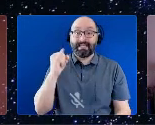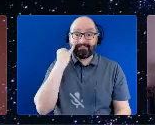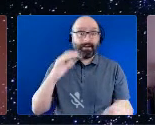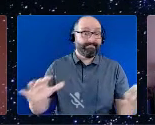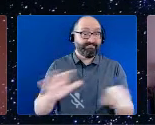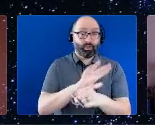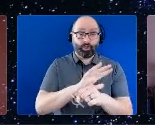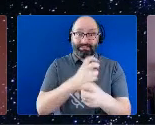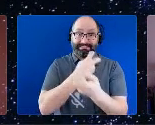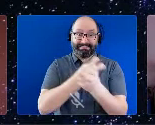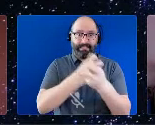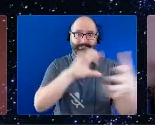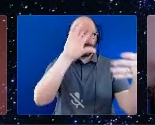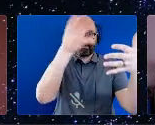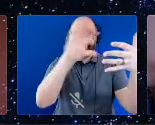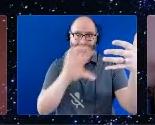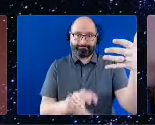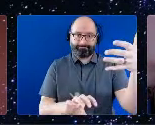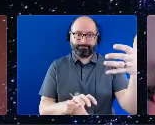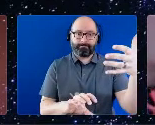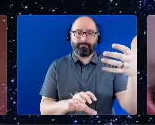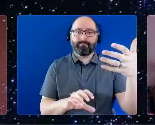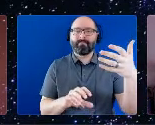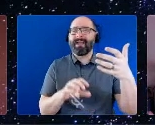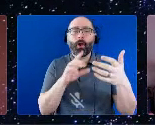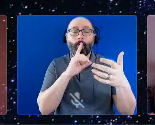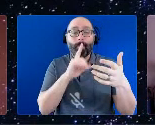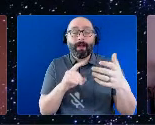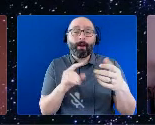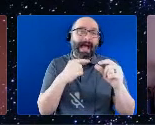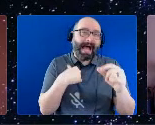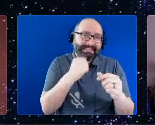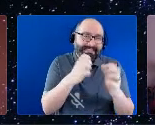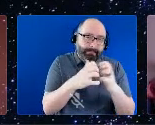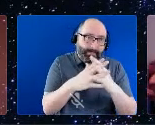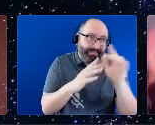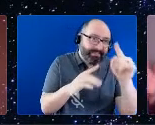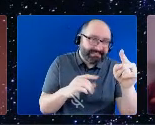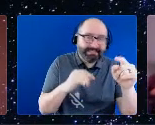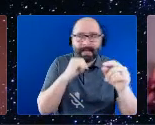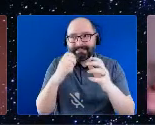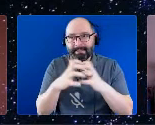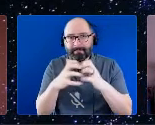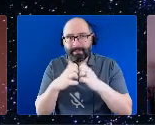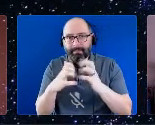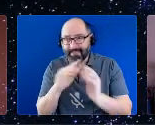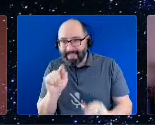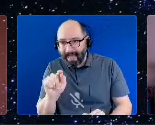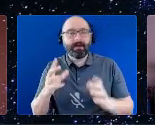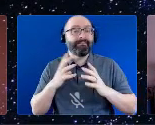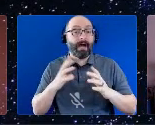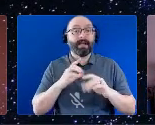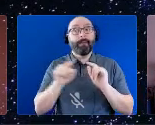skeleton and there's some things they haven't implemented, I'm like, oh, that's details. You've mostly got it. I know that you can, that you see the big